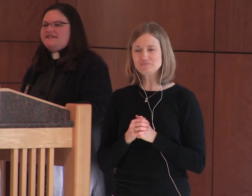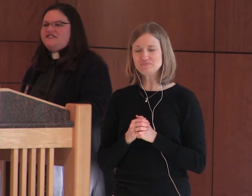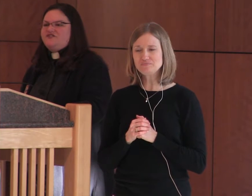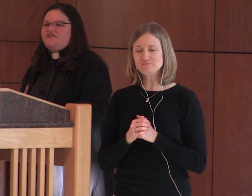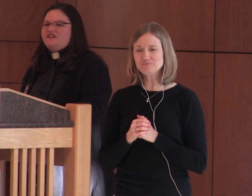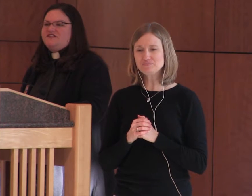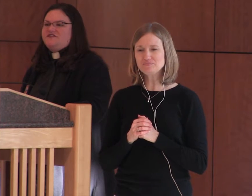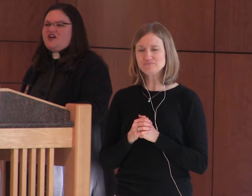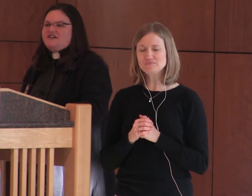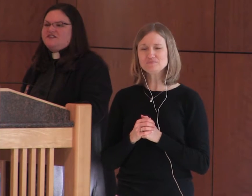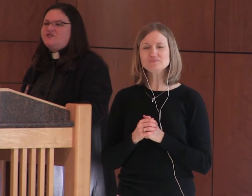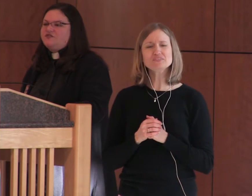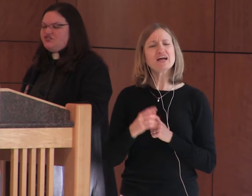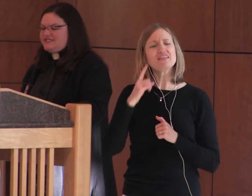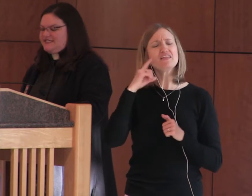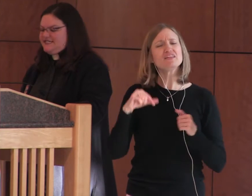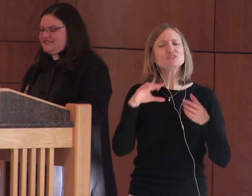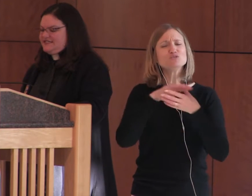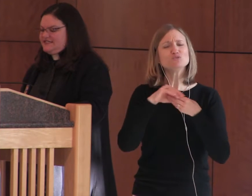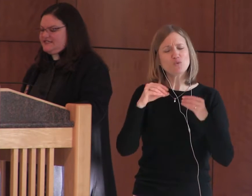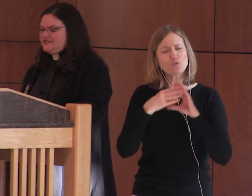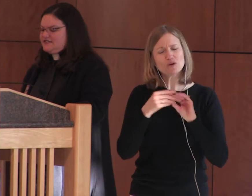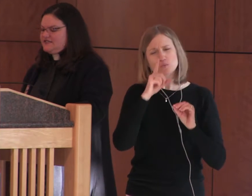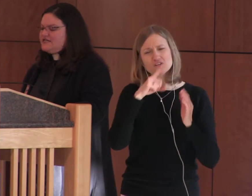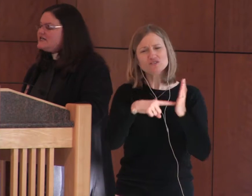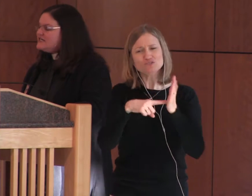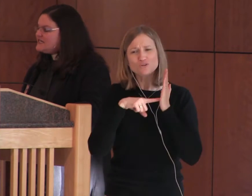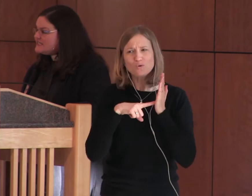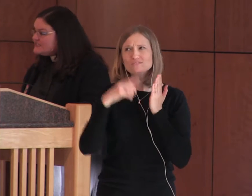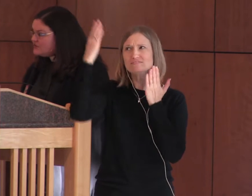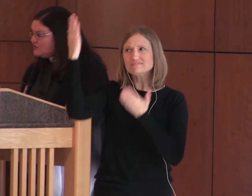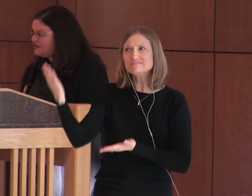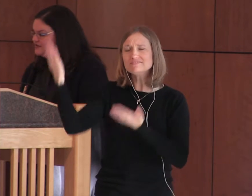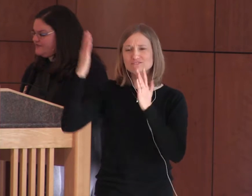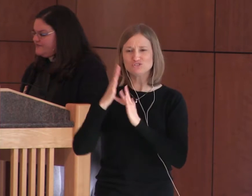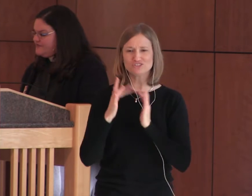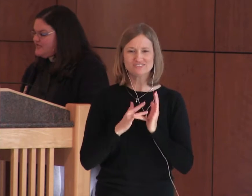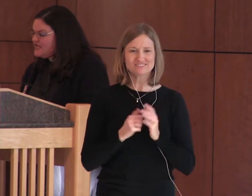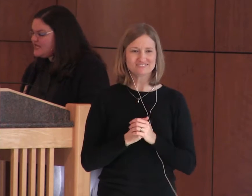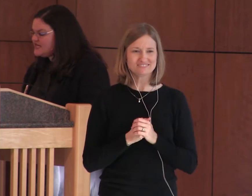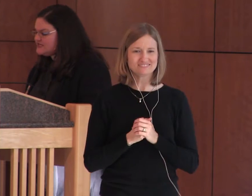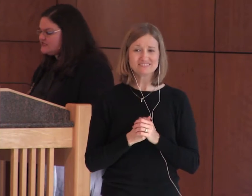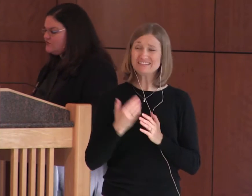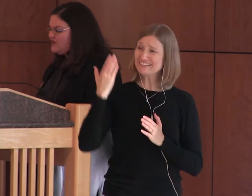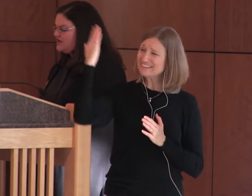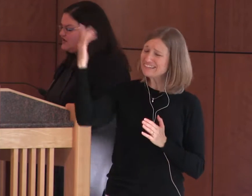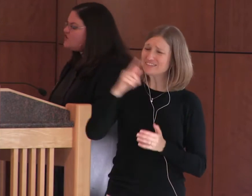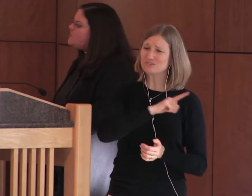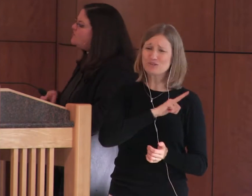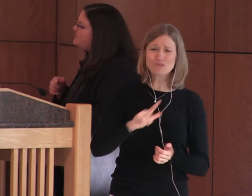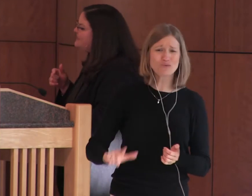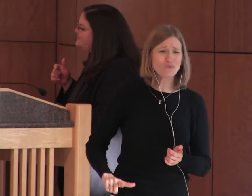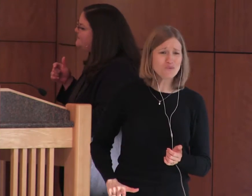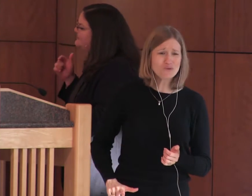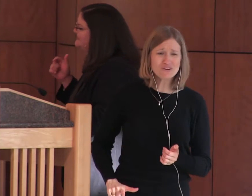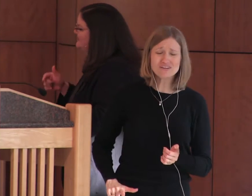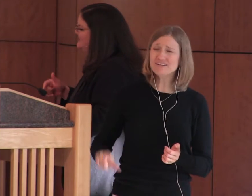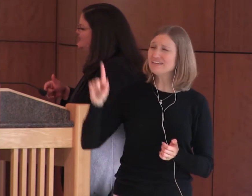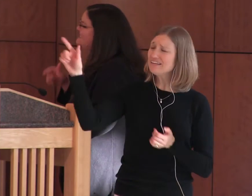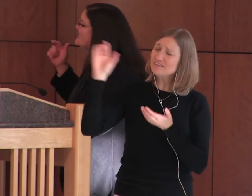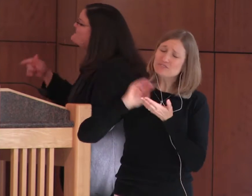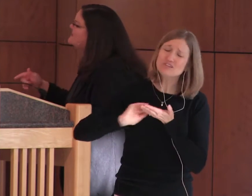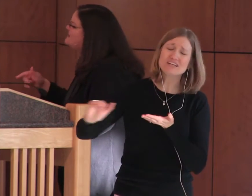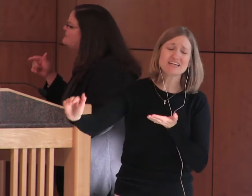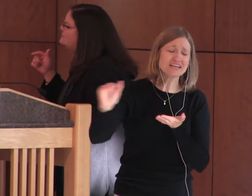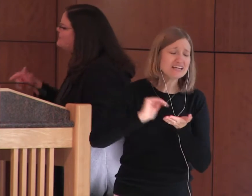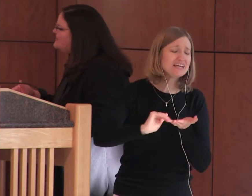This passage reveals for us who Jesus is. He is the Lord. He is the one who forgives